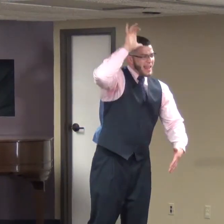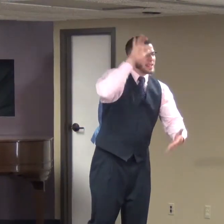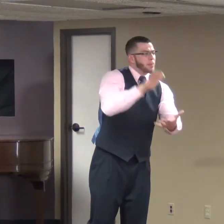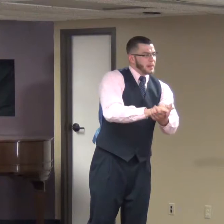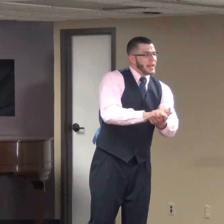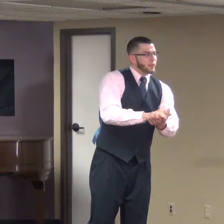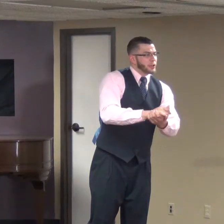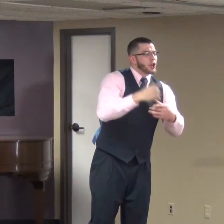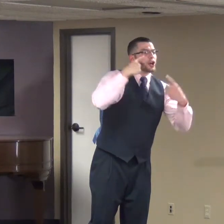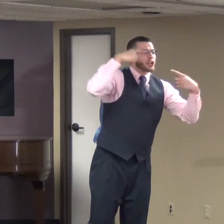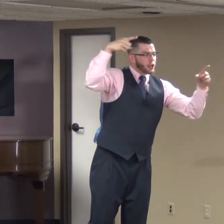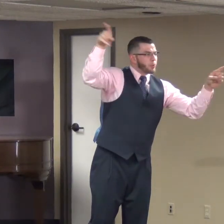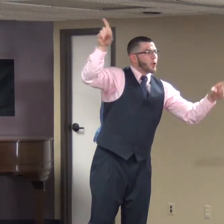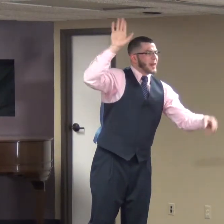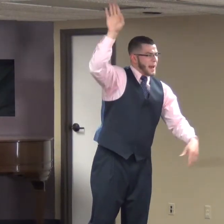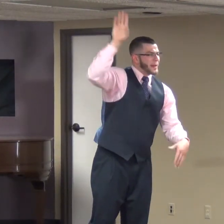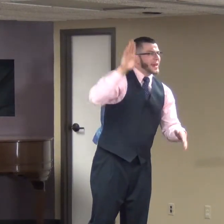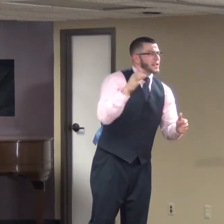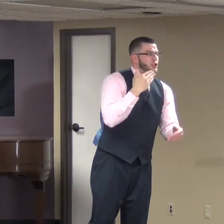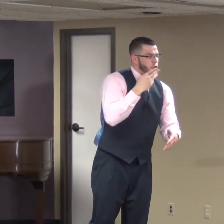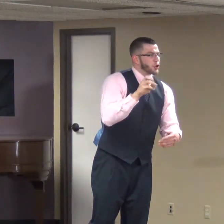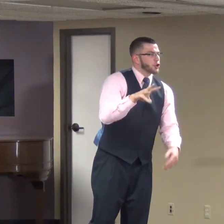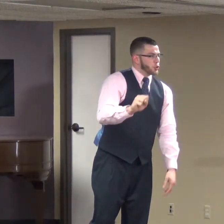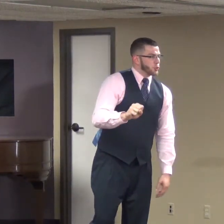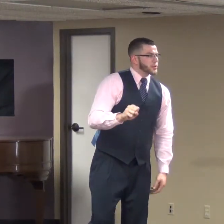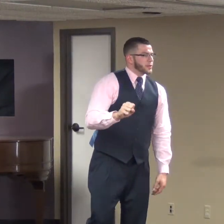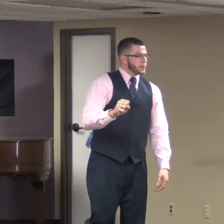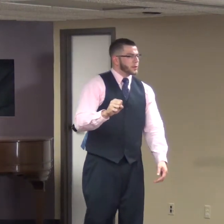his believers, to proclaim his good news.